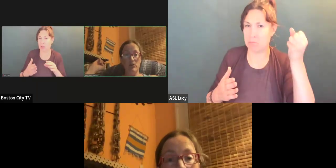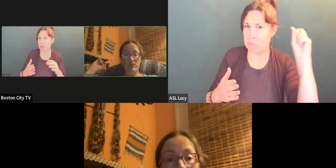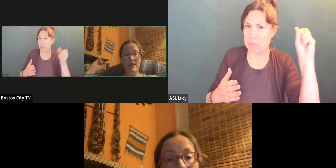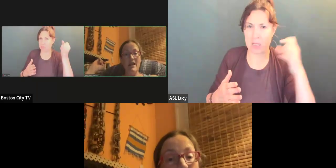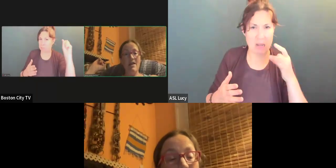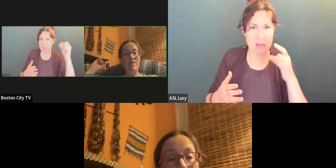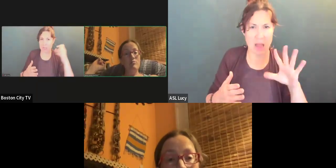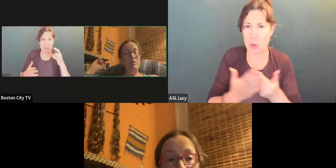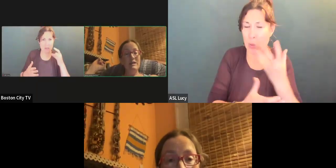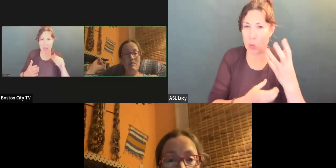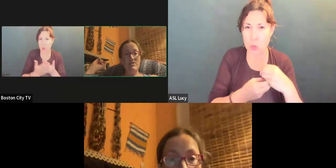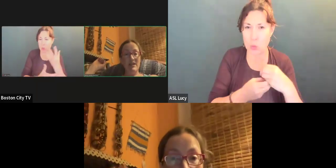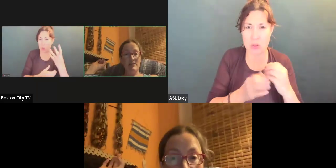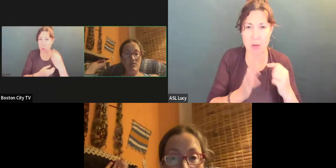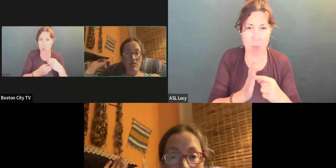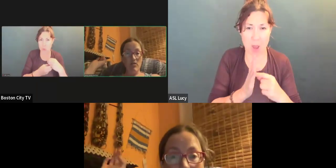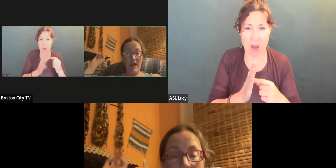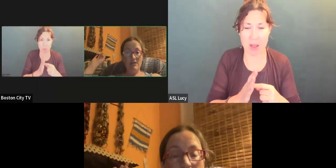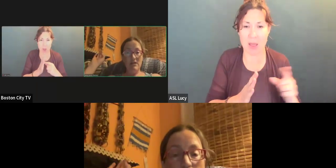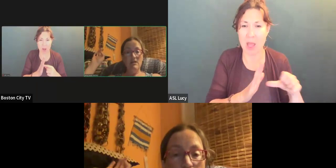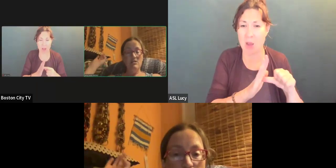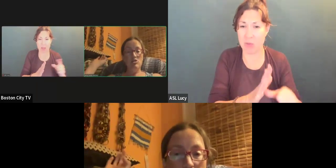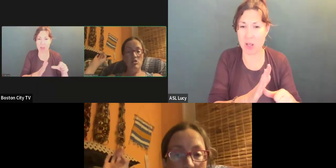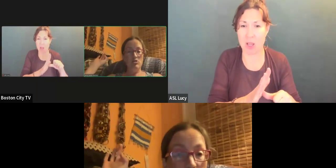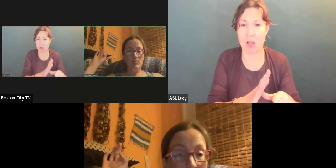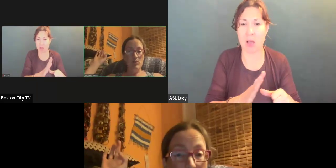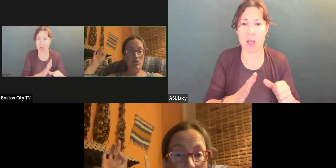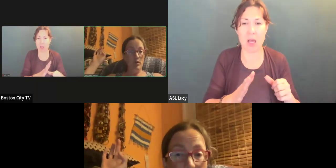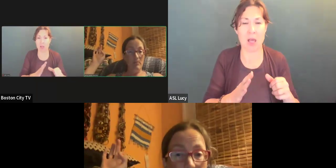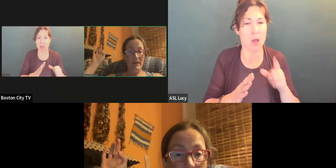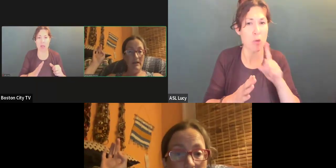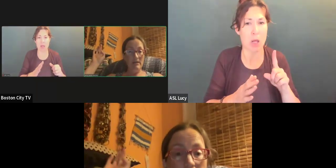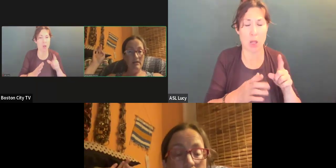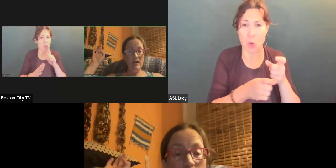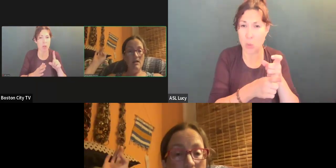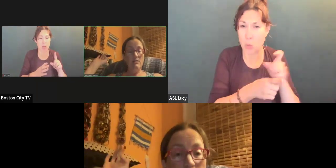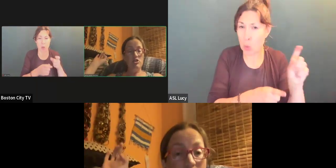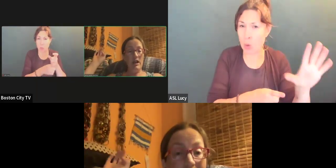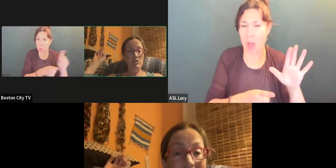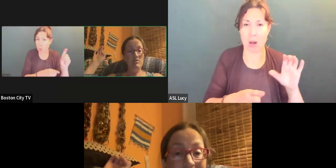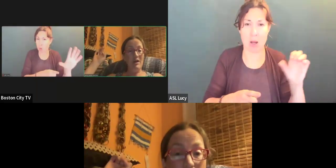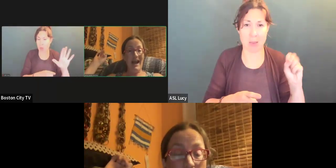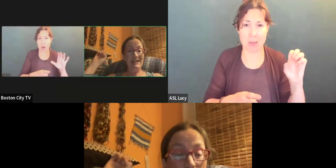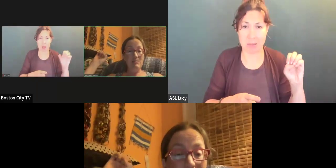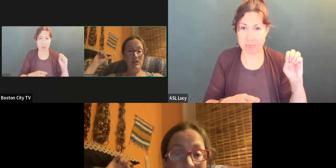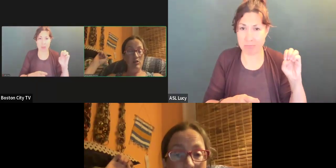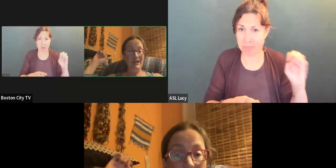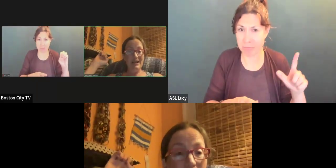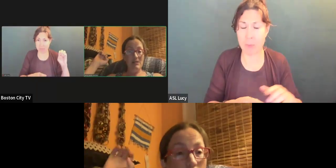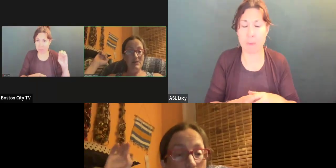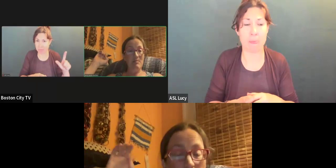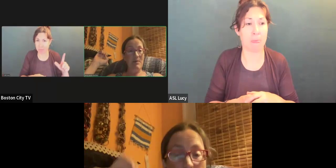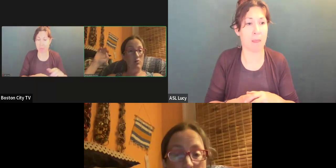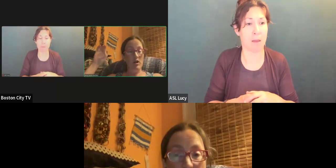learners. They really emphasized the threat to social emotional well-being, the challenges for learning